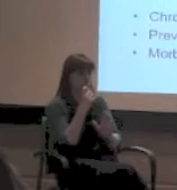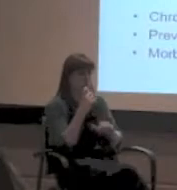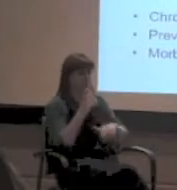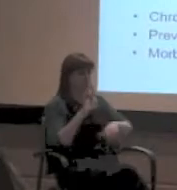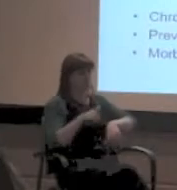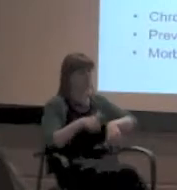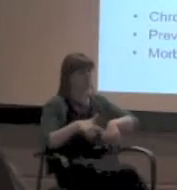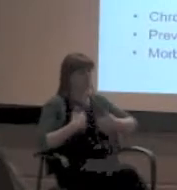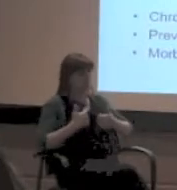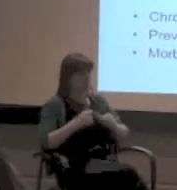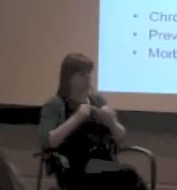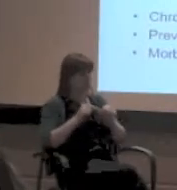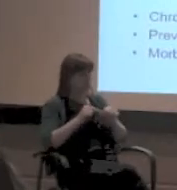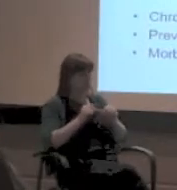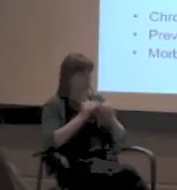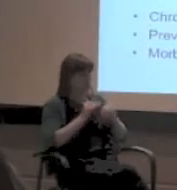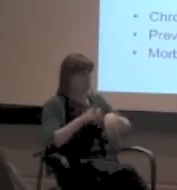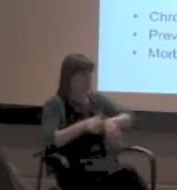longer, and